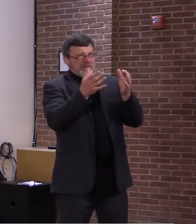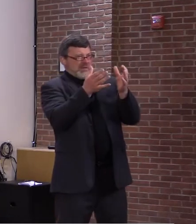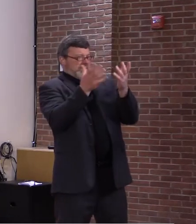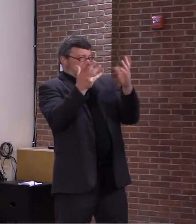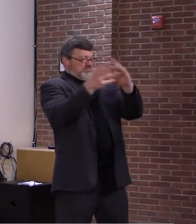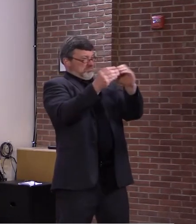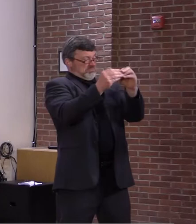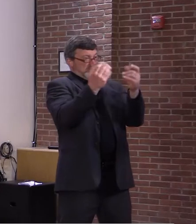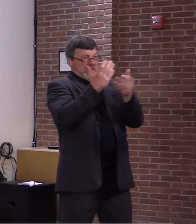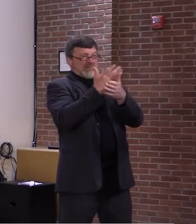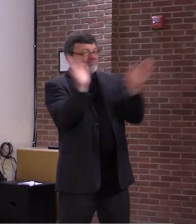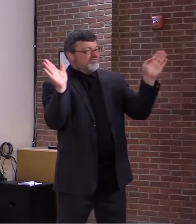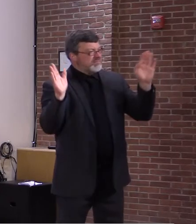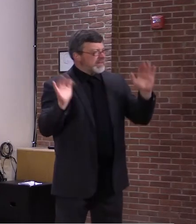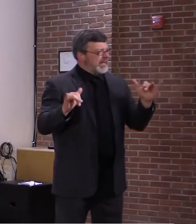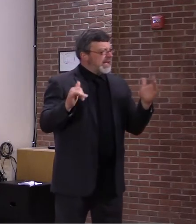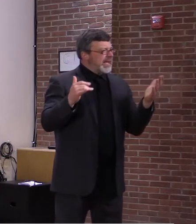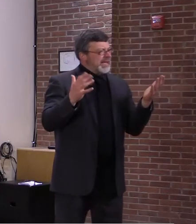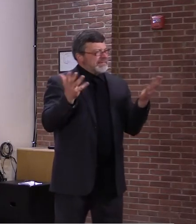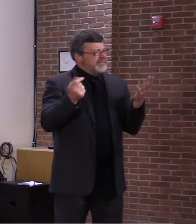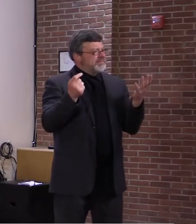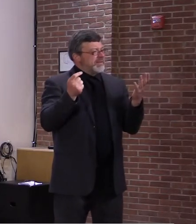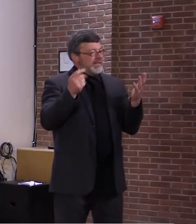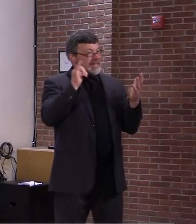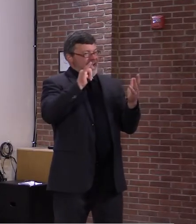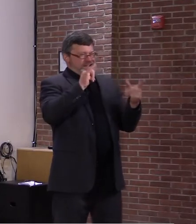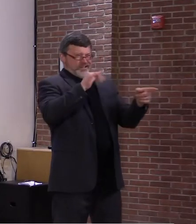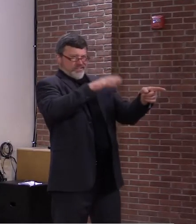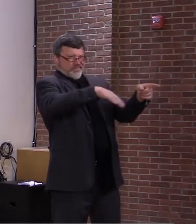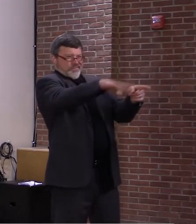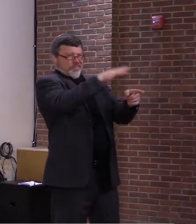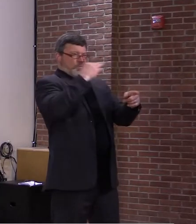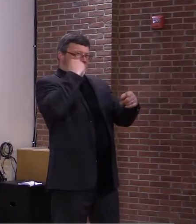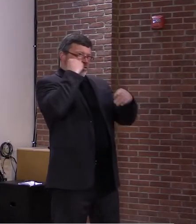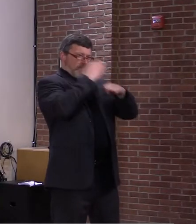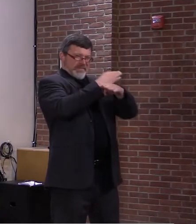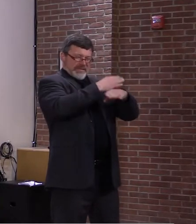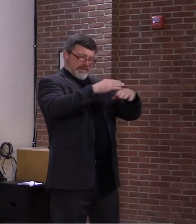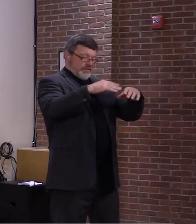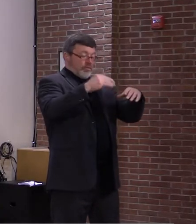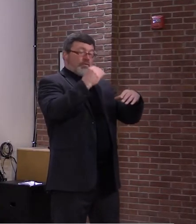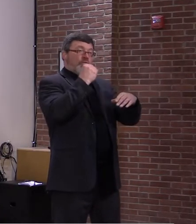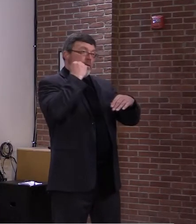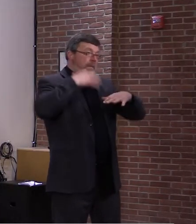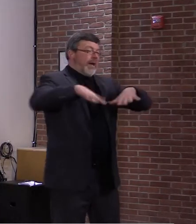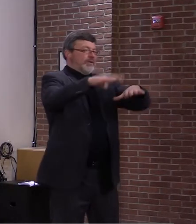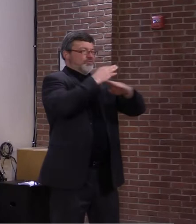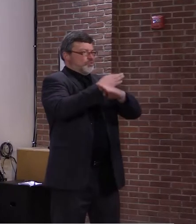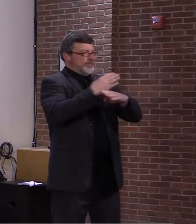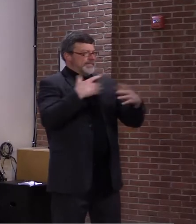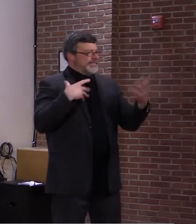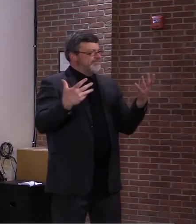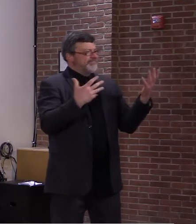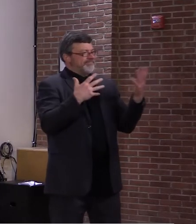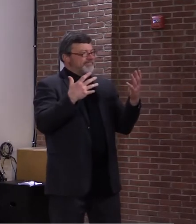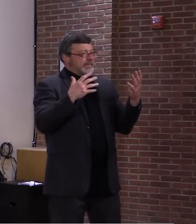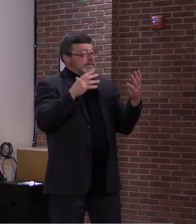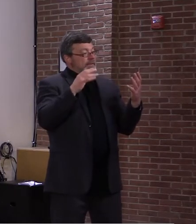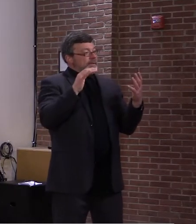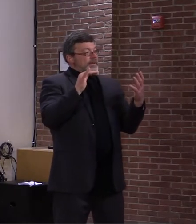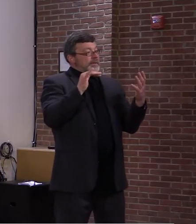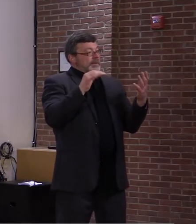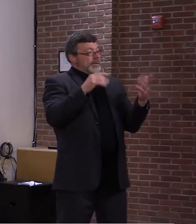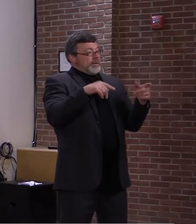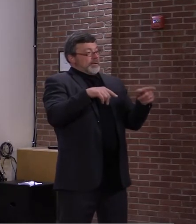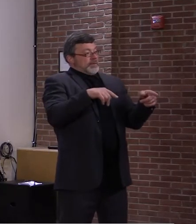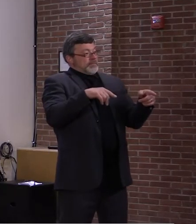If he is talking about trying to limit the Russian bots and so forth that are infiltrating our social